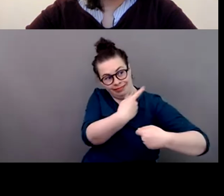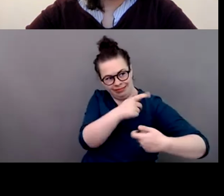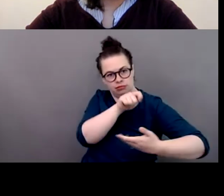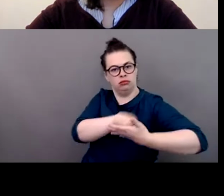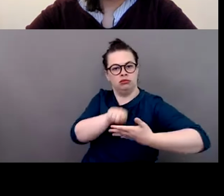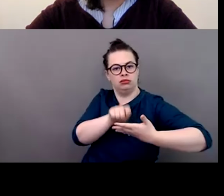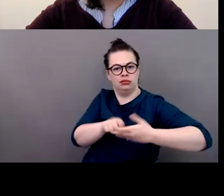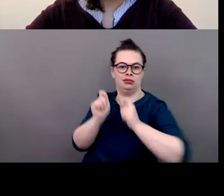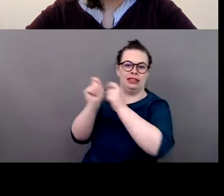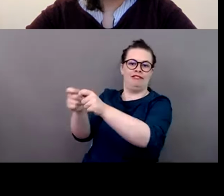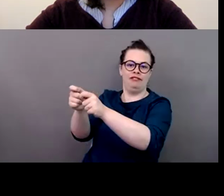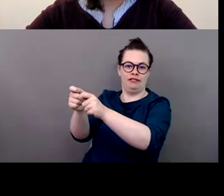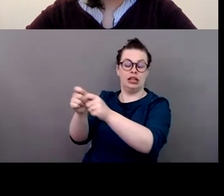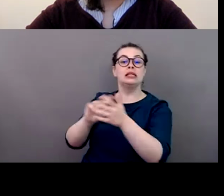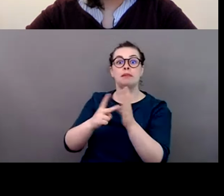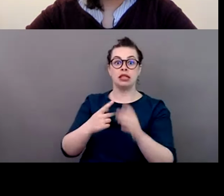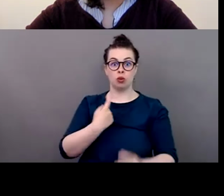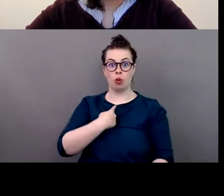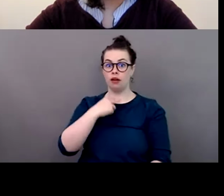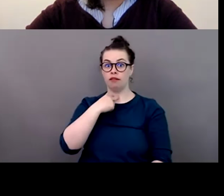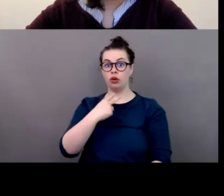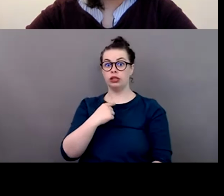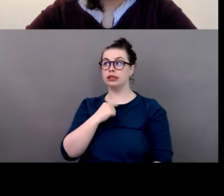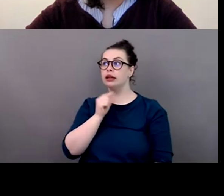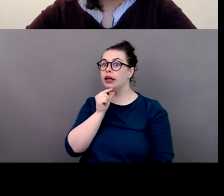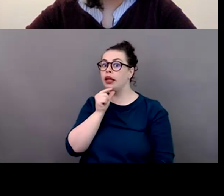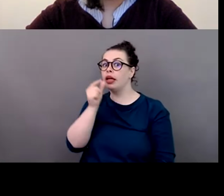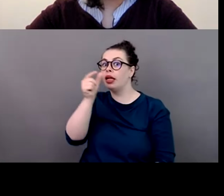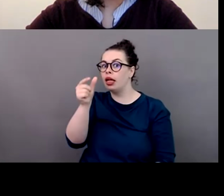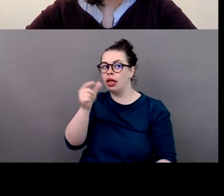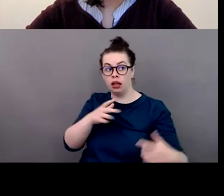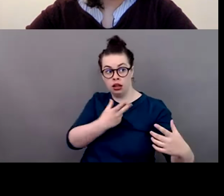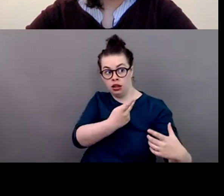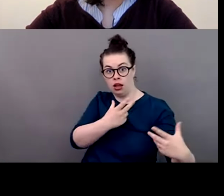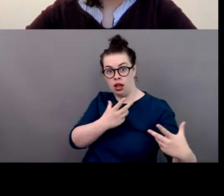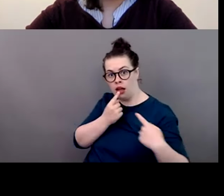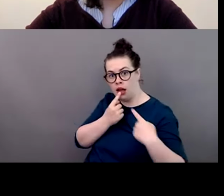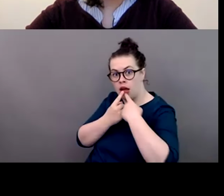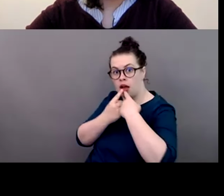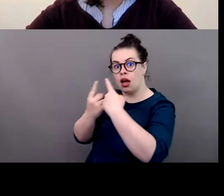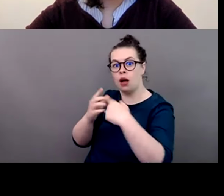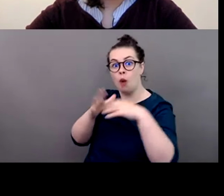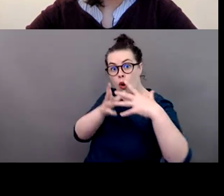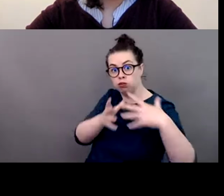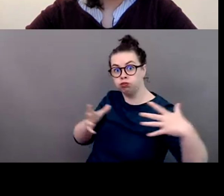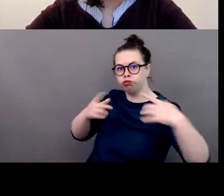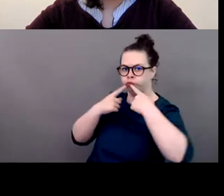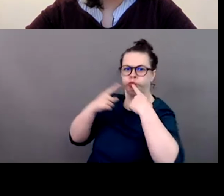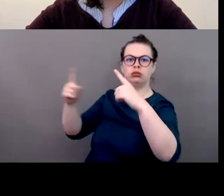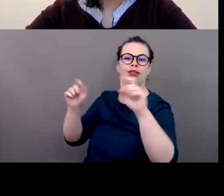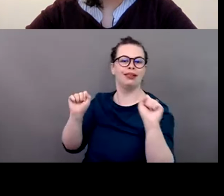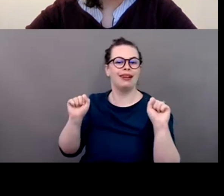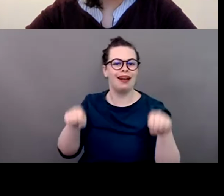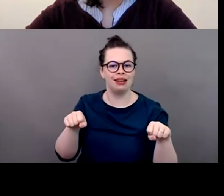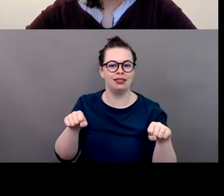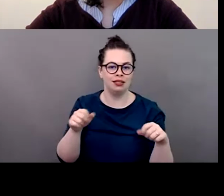much weight to your voice, to your intervention. If you find a coalition of people, of organizations who work with